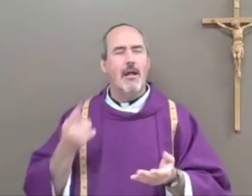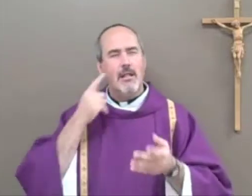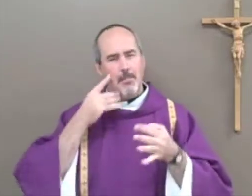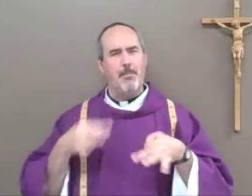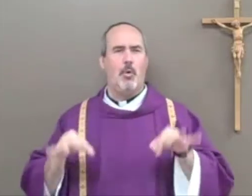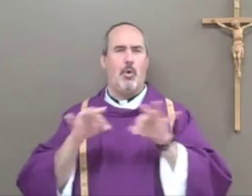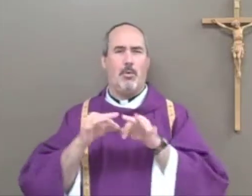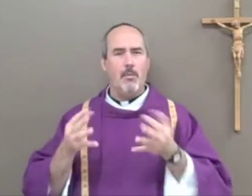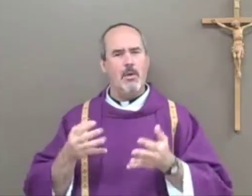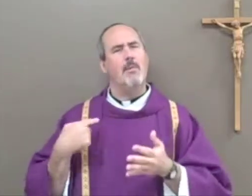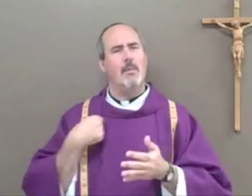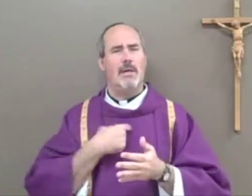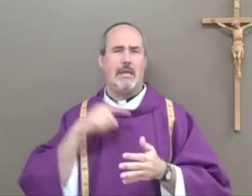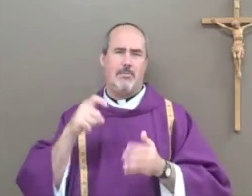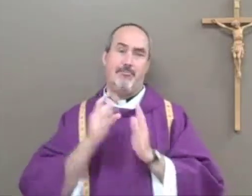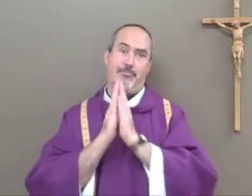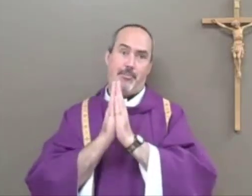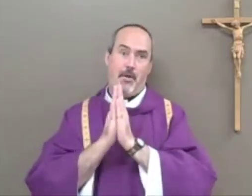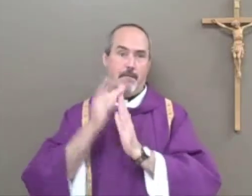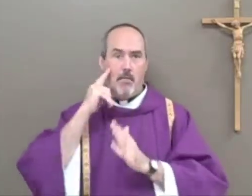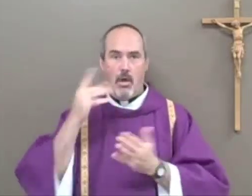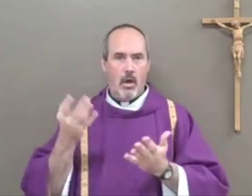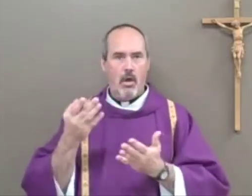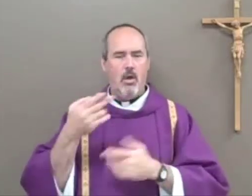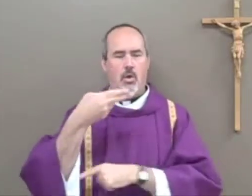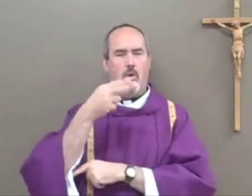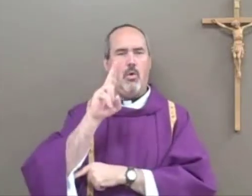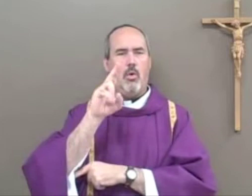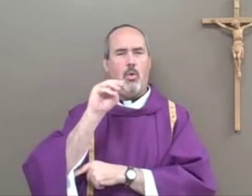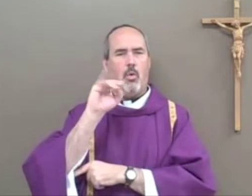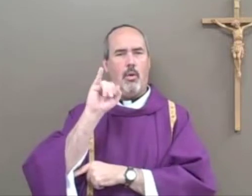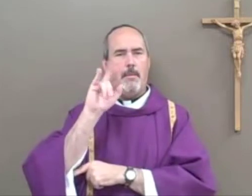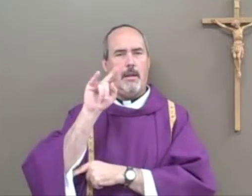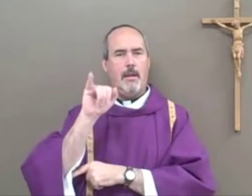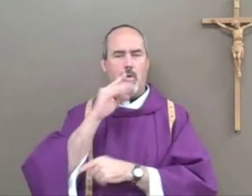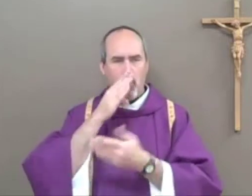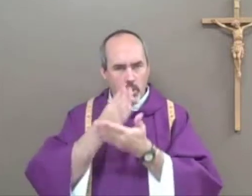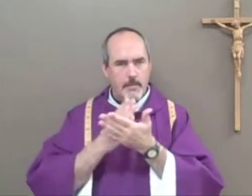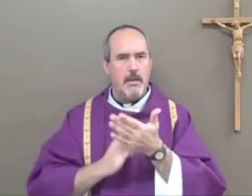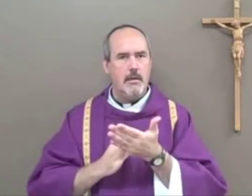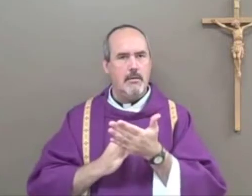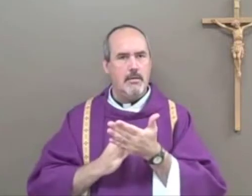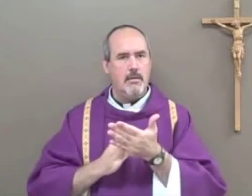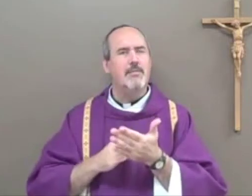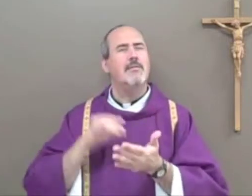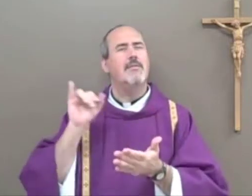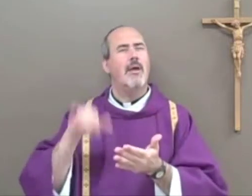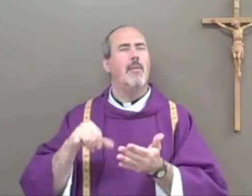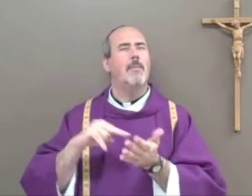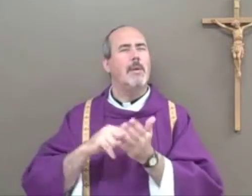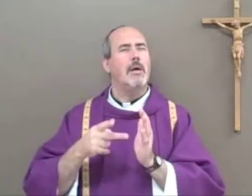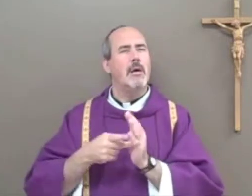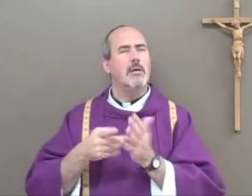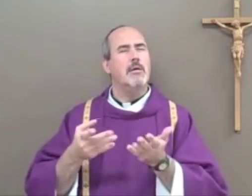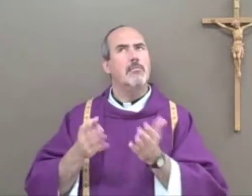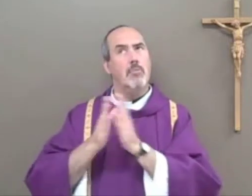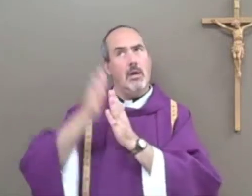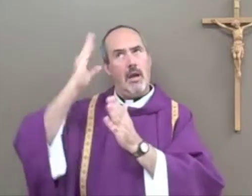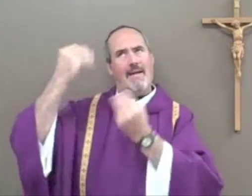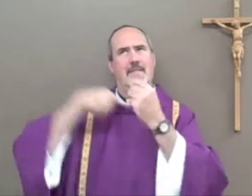it becomes much easier for us. We also have to pray that God gives us humility. That means that we ask